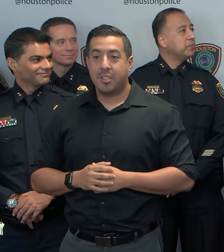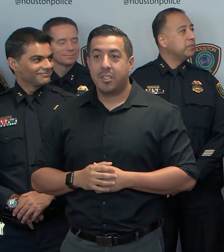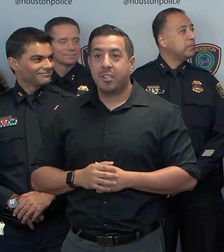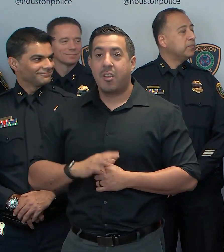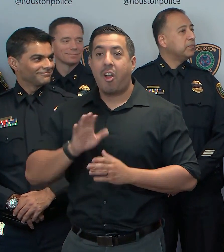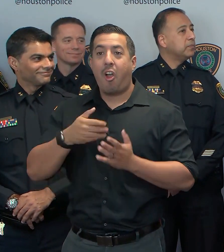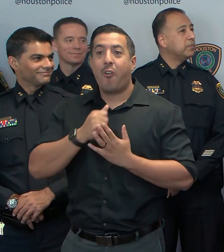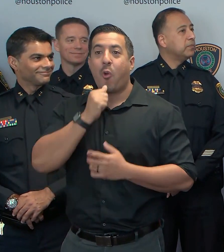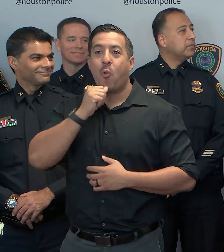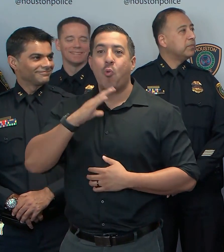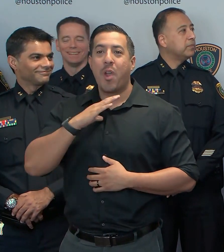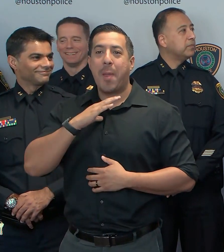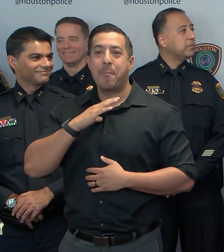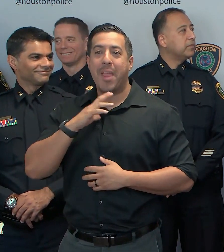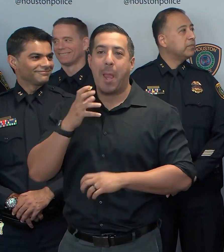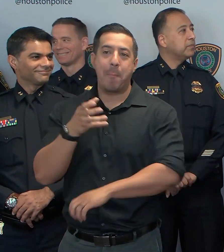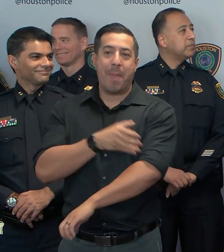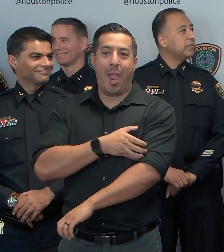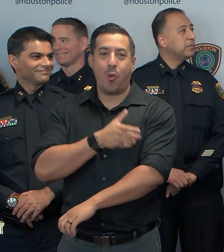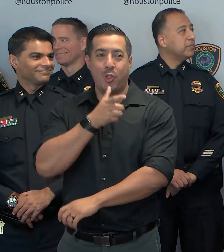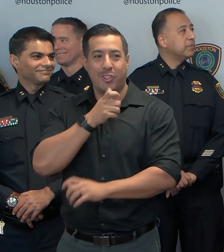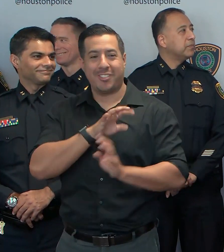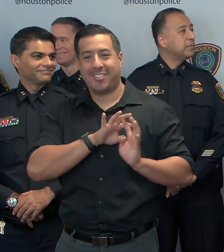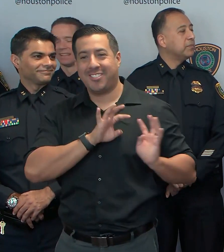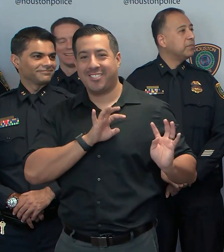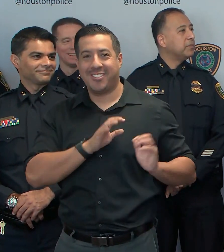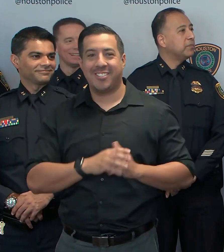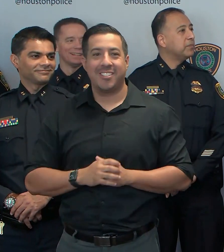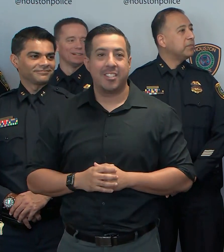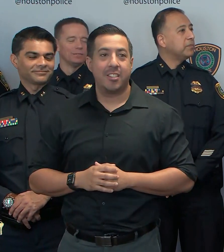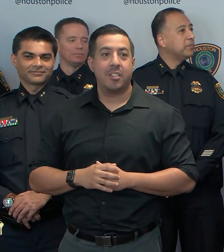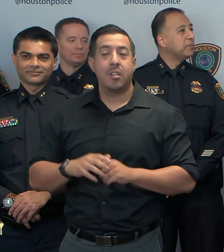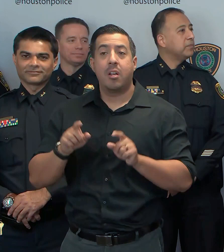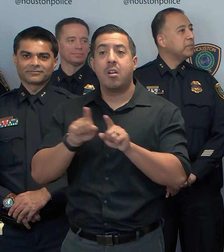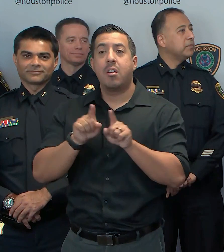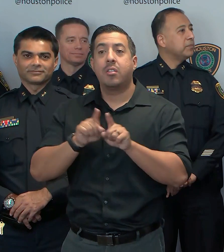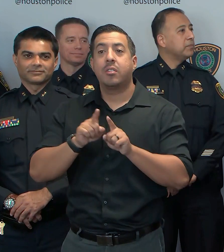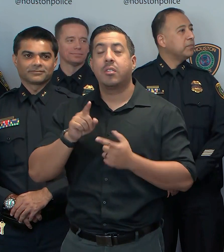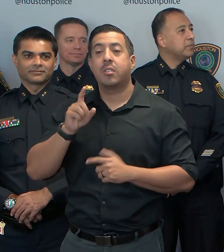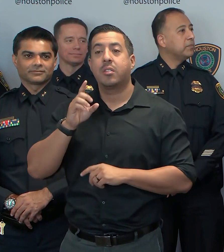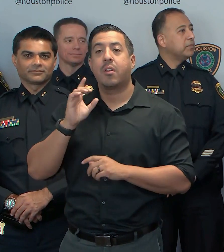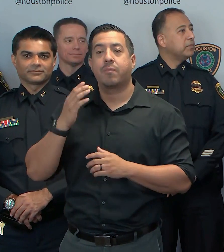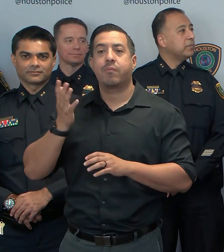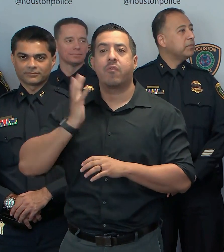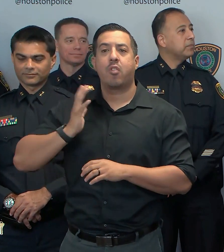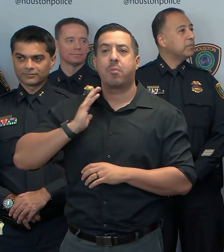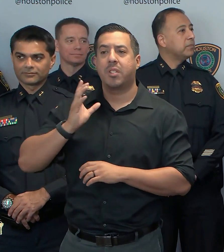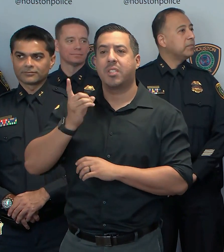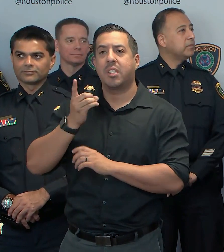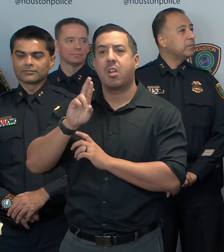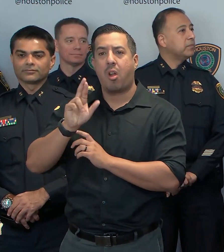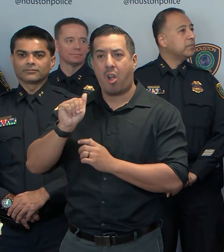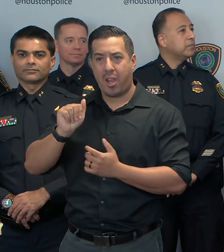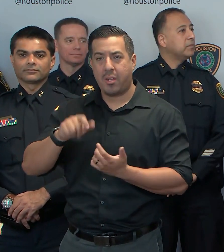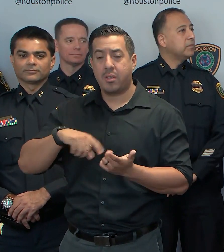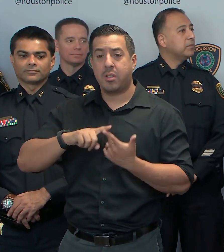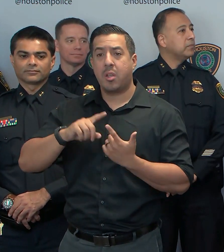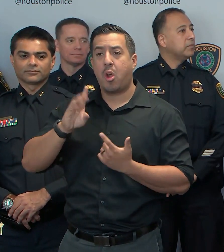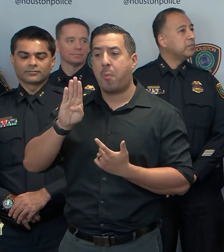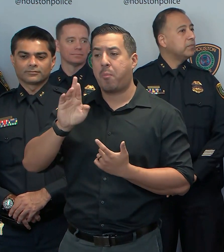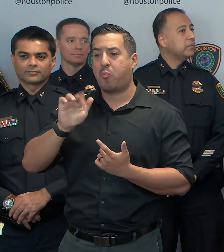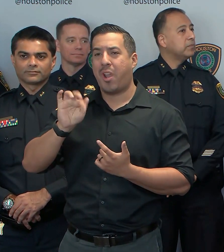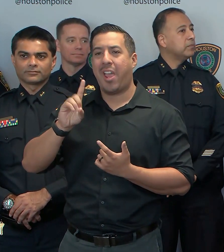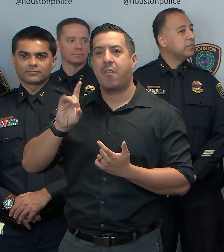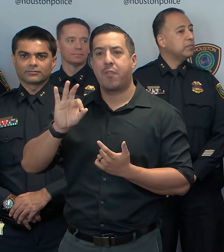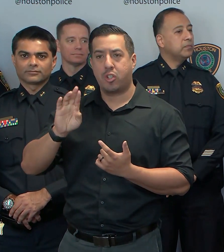All the women power on City Council today. And then, of course, as former DA Bradford is